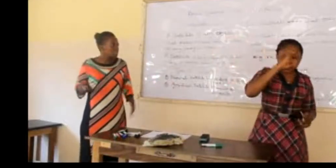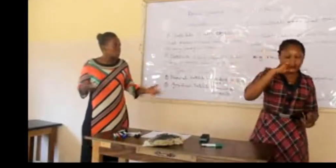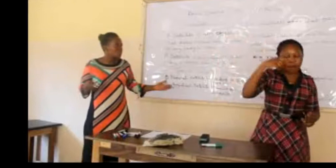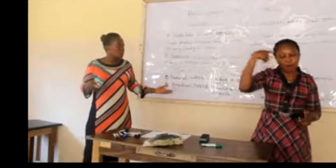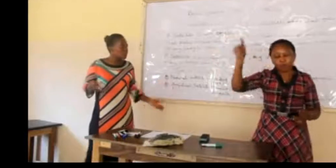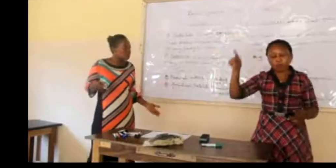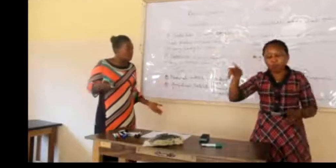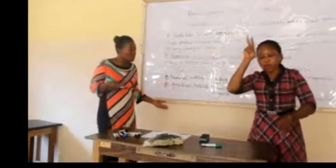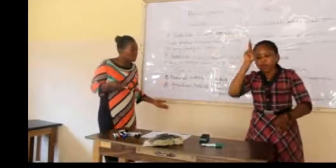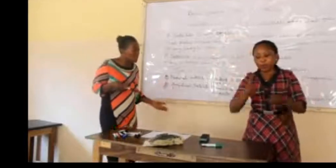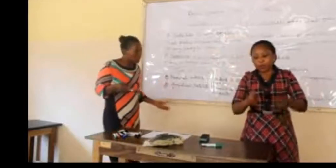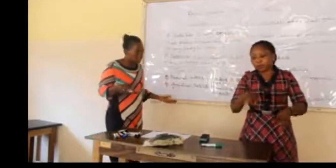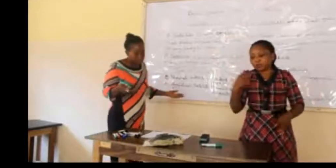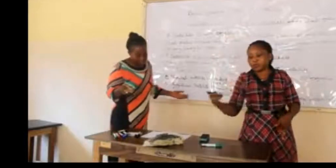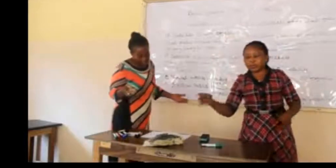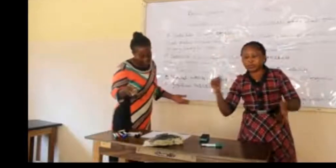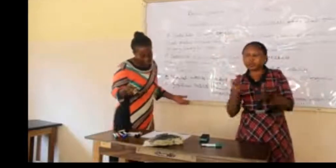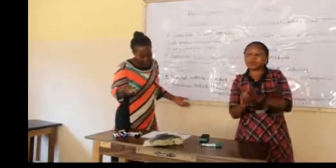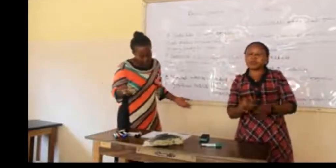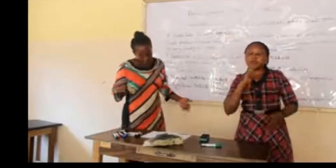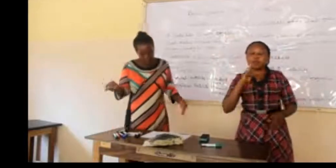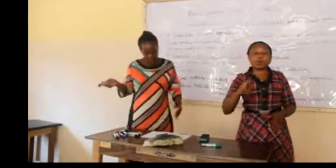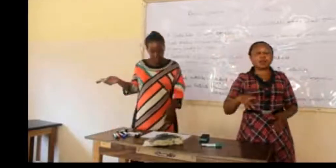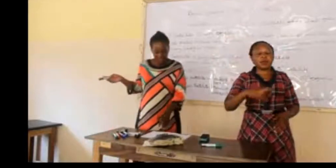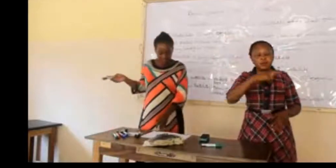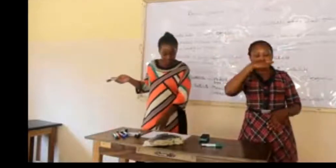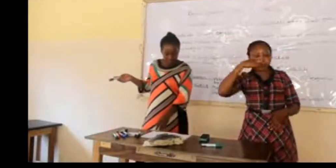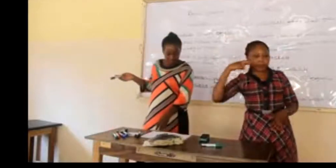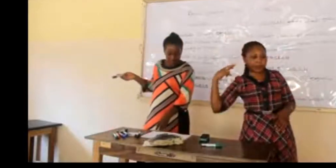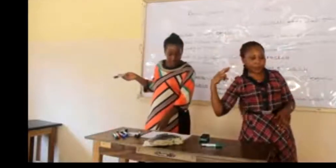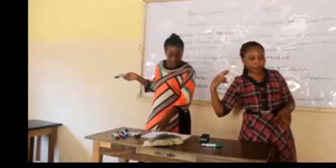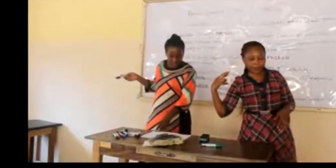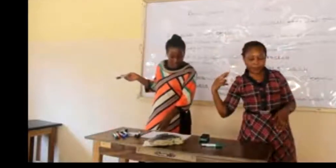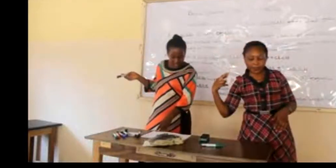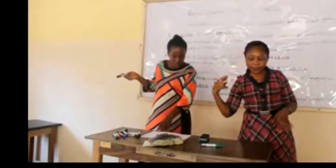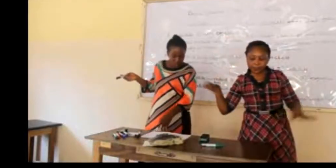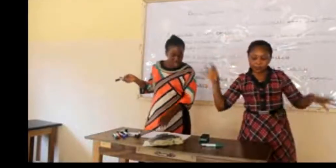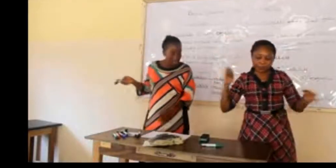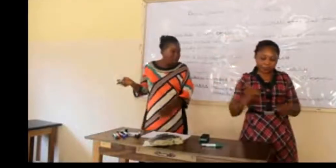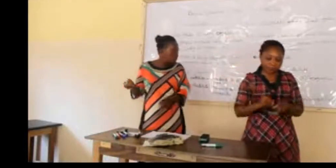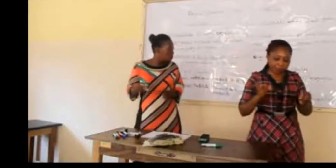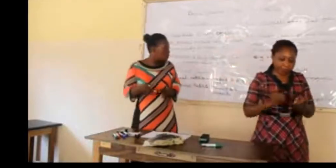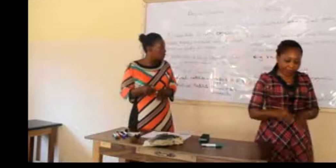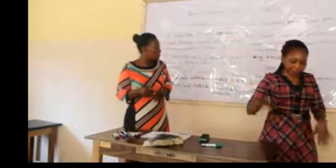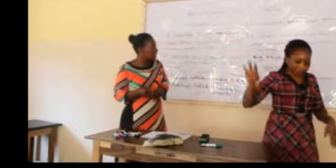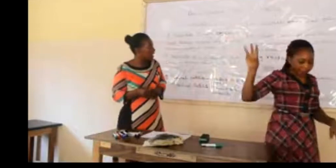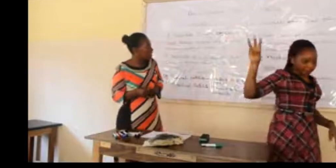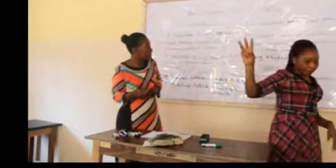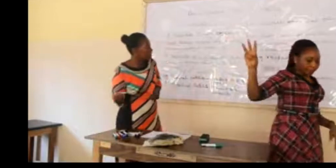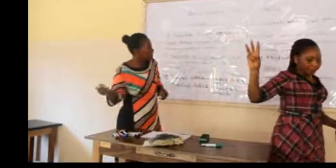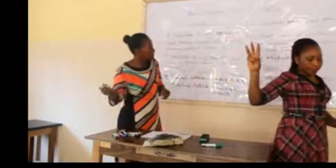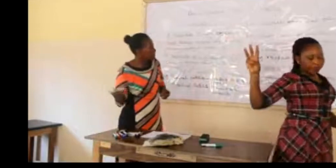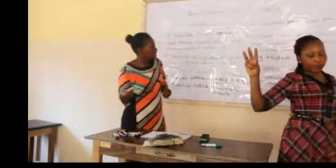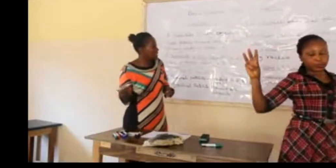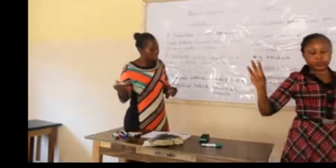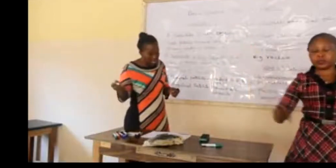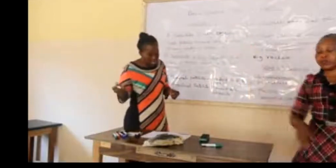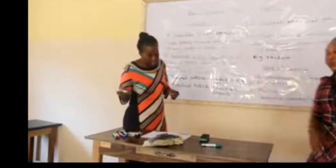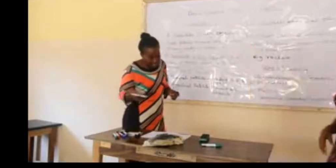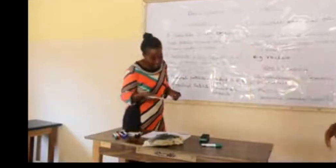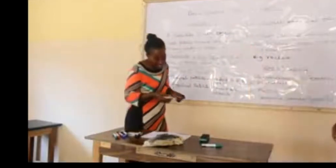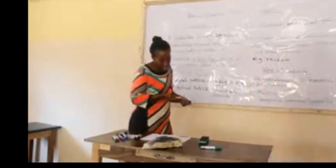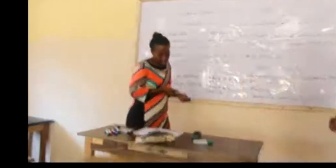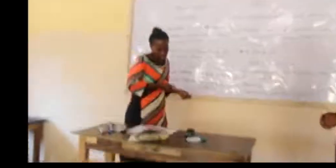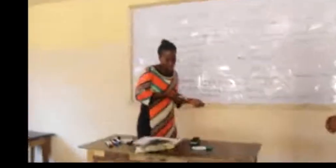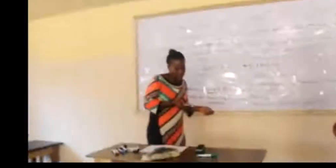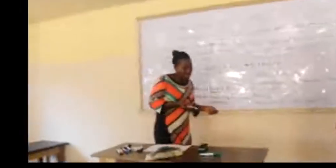That is geographic position system. Number 6, we have the use of a